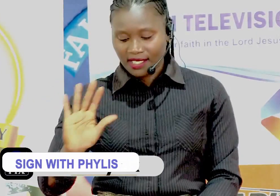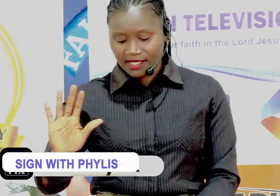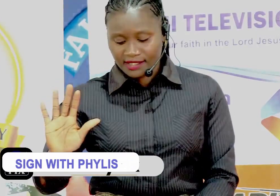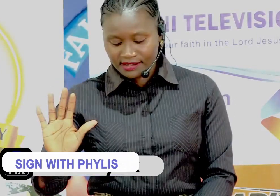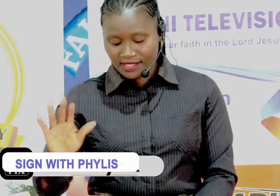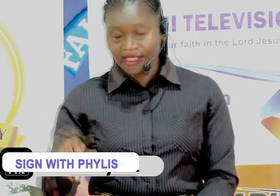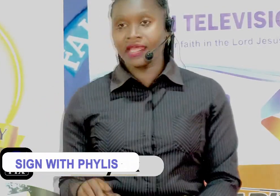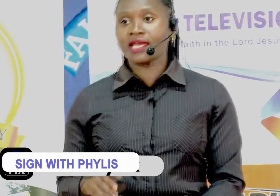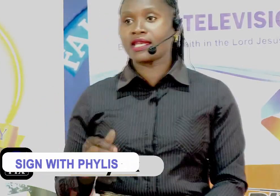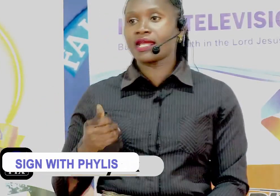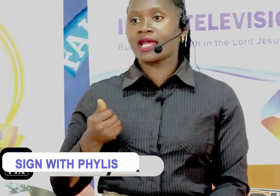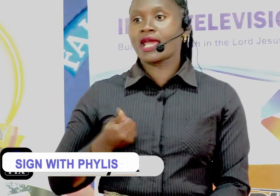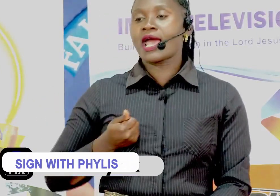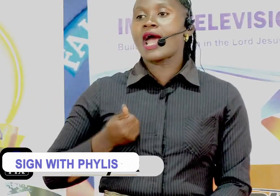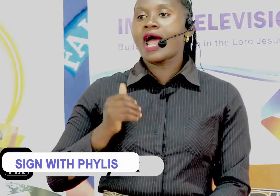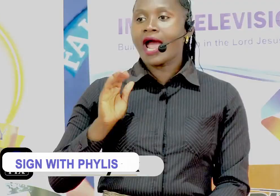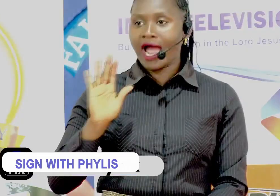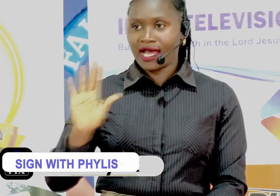his, and then has,